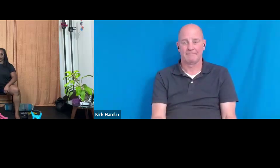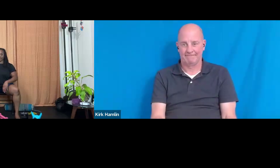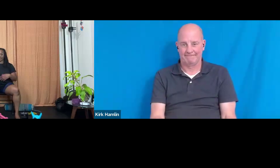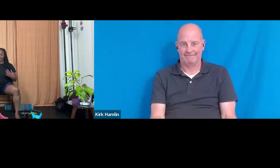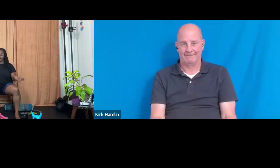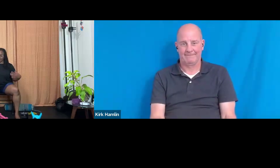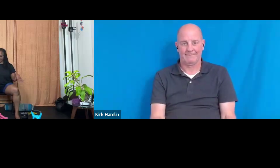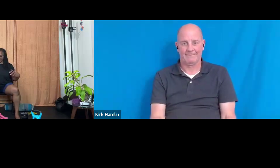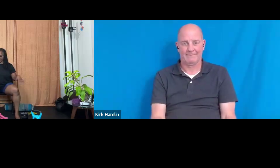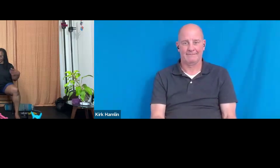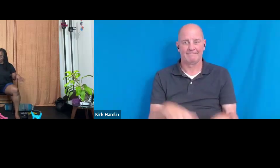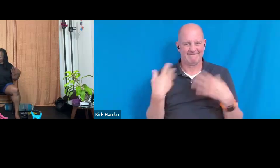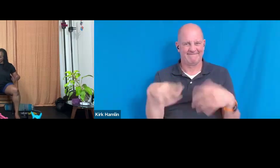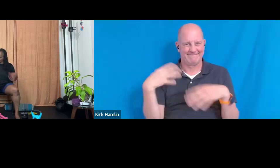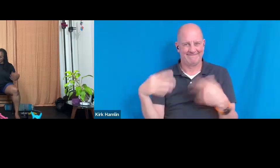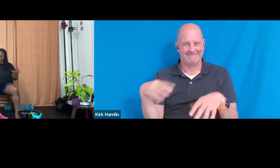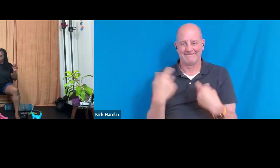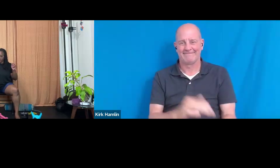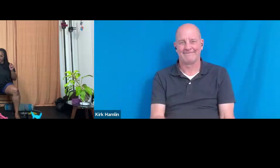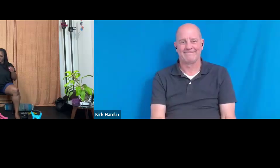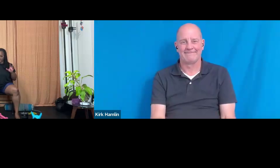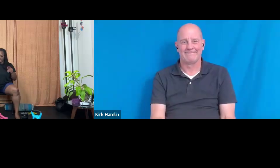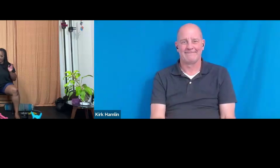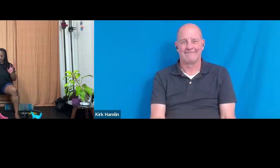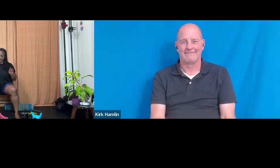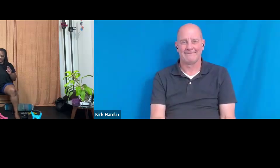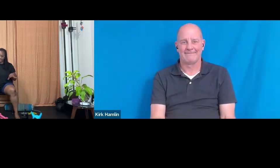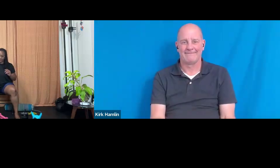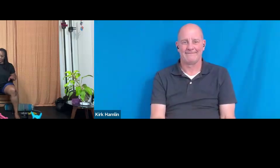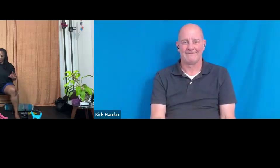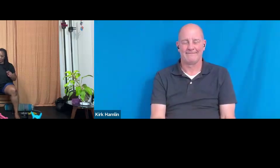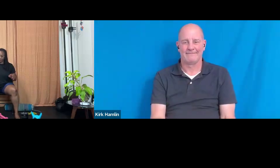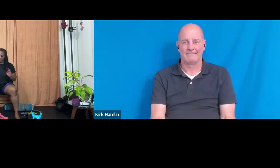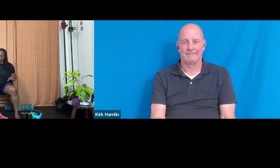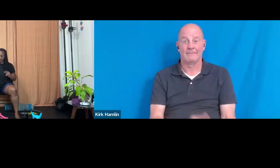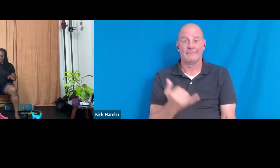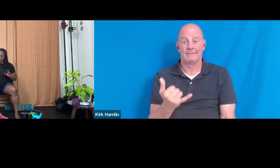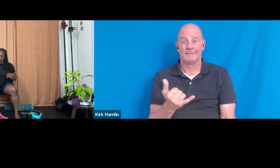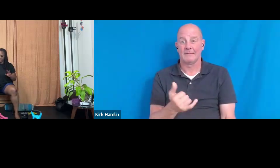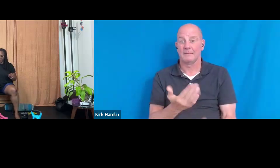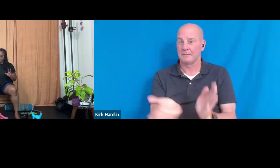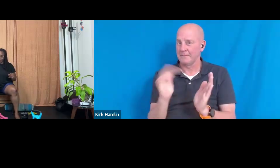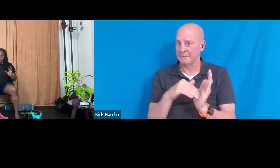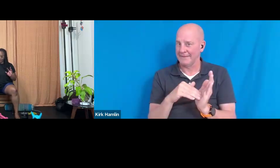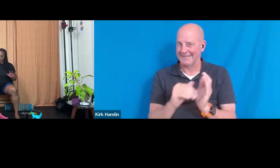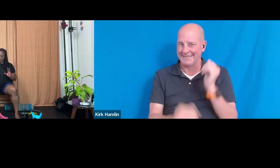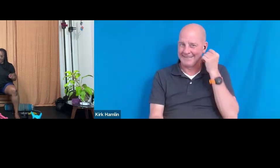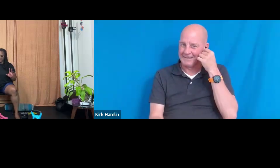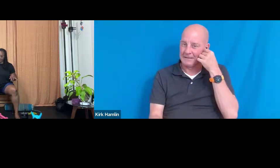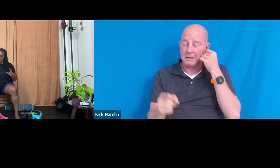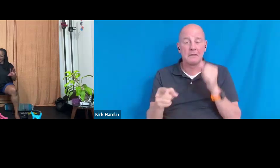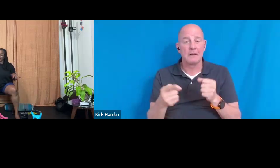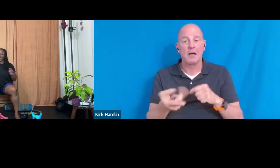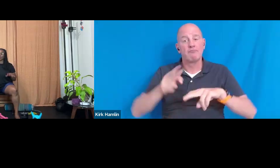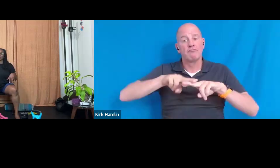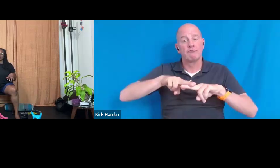lower down. Relax for a second. We're going to have a round two. So we could ramp up or ramp